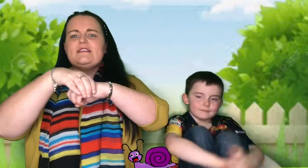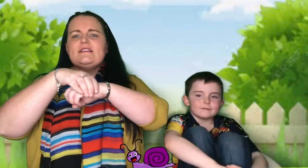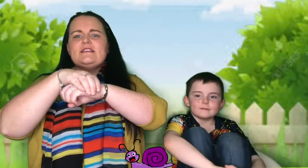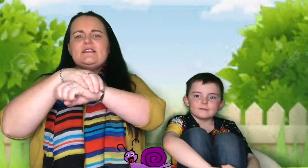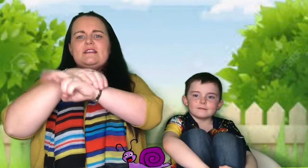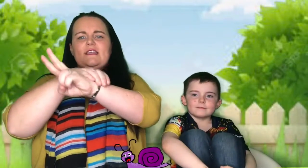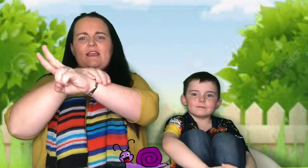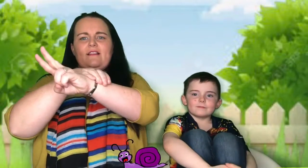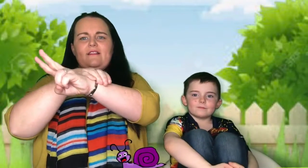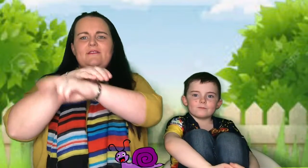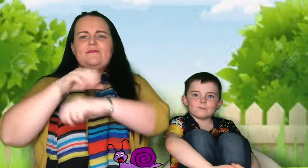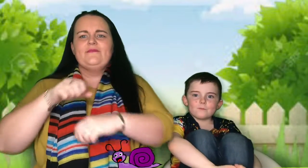Snail.